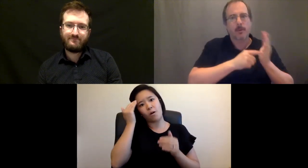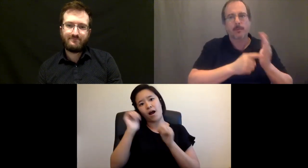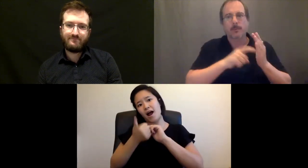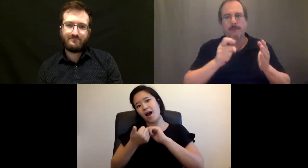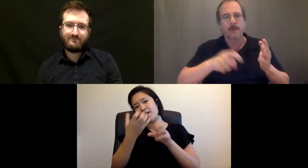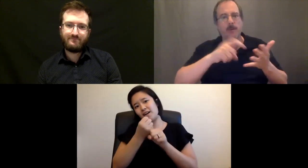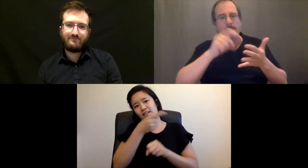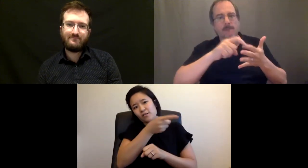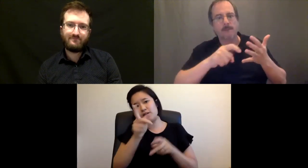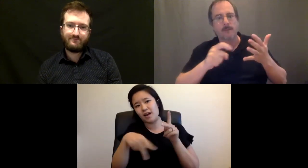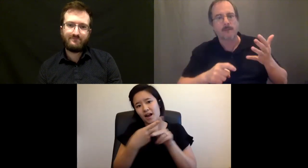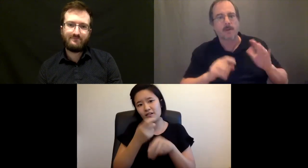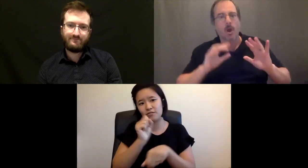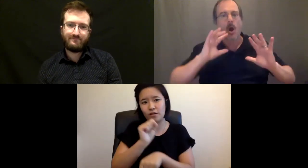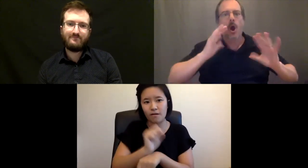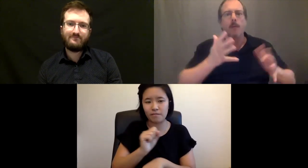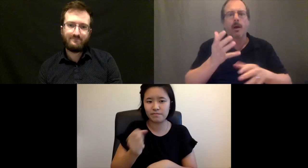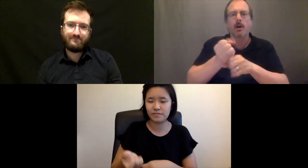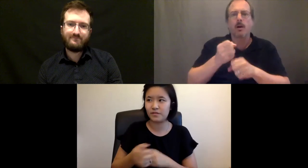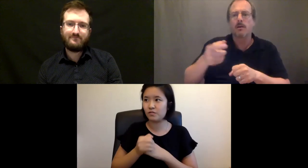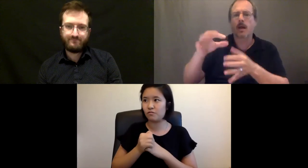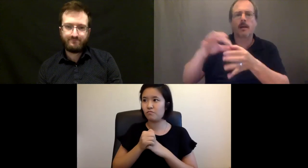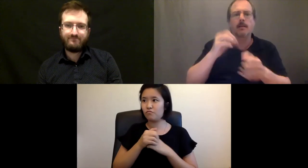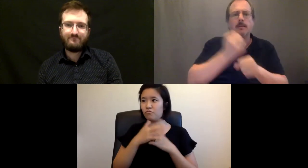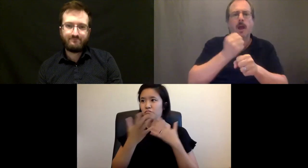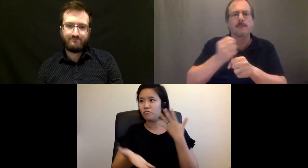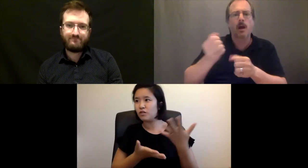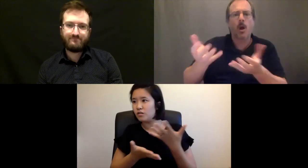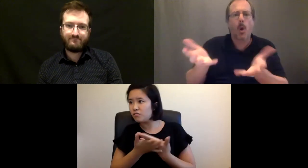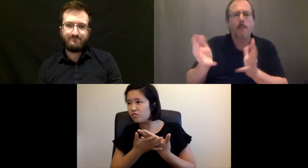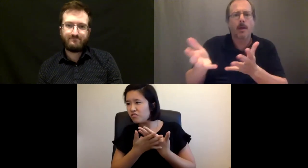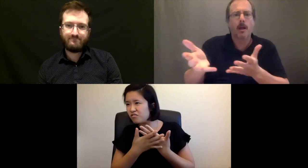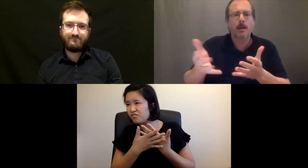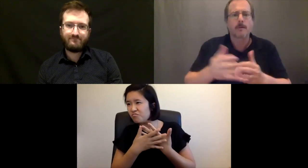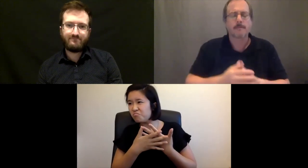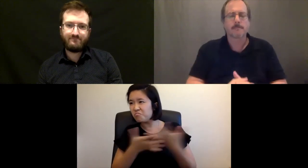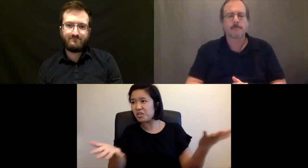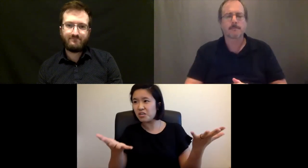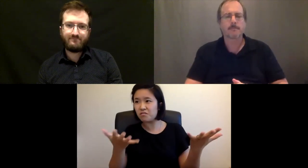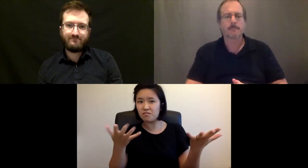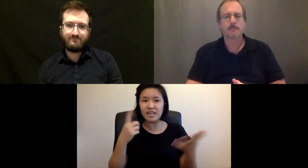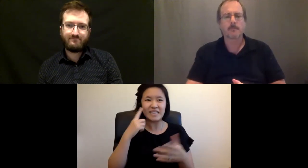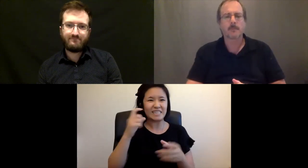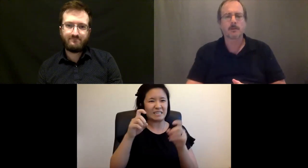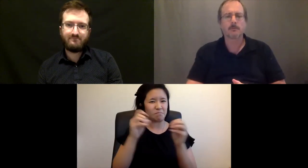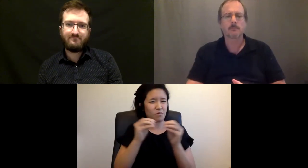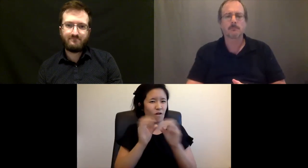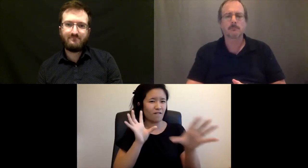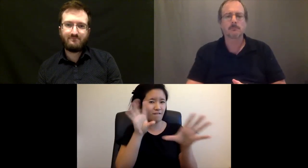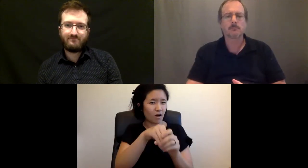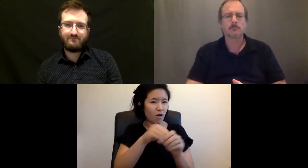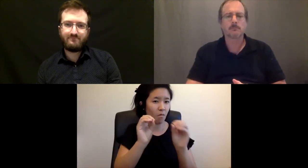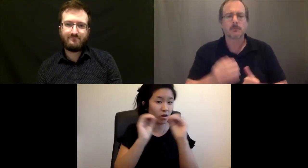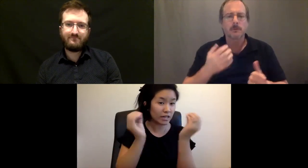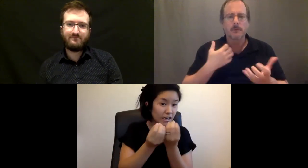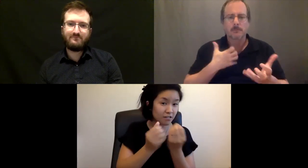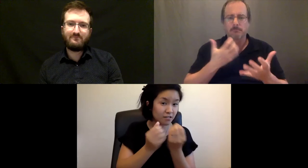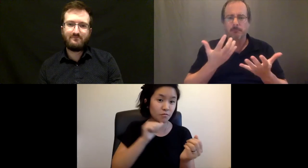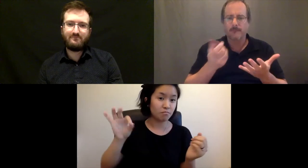skills require certificates. And if deaf and hard of hearing individuals aren't able to get that education, they don't have the skills